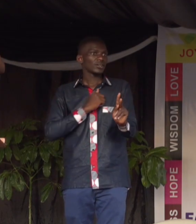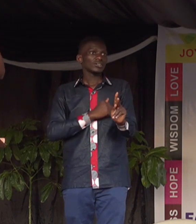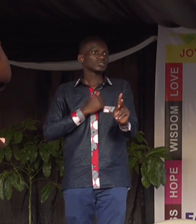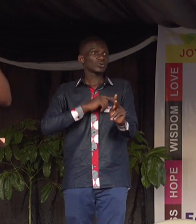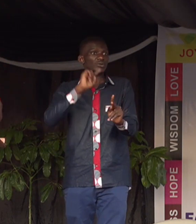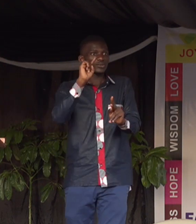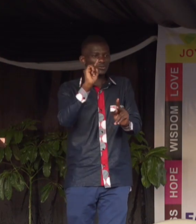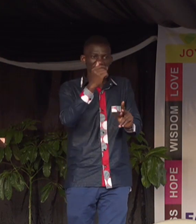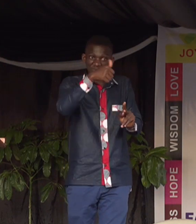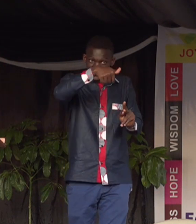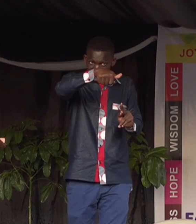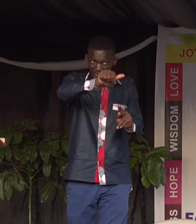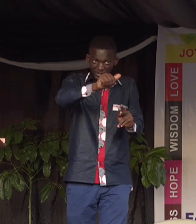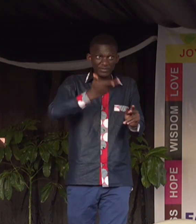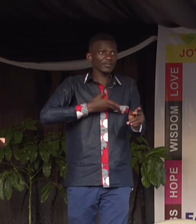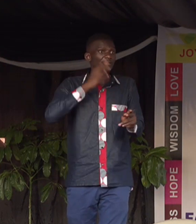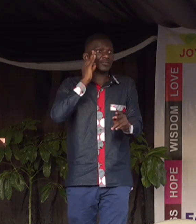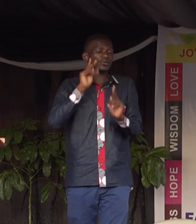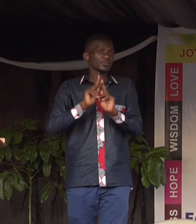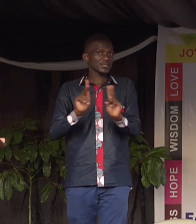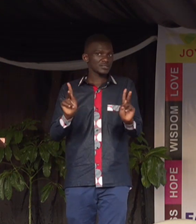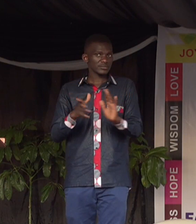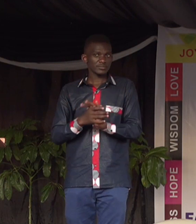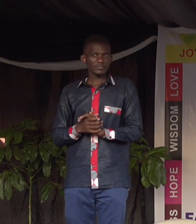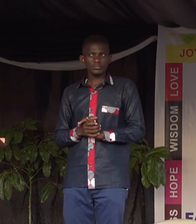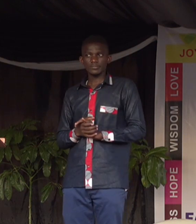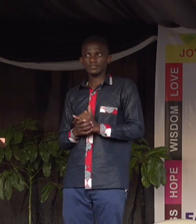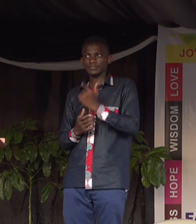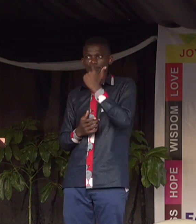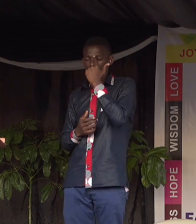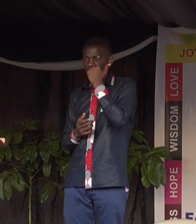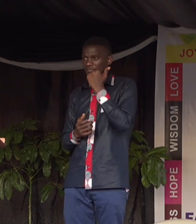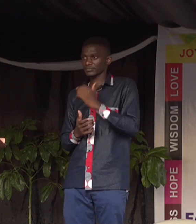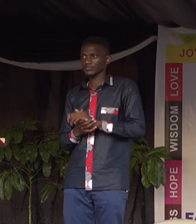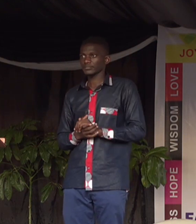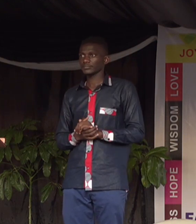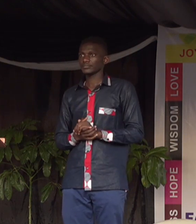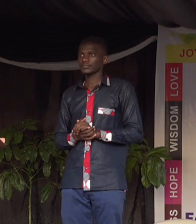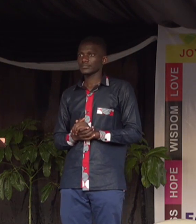you peace, brethren, please, it's you to first bear the fruit of